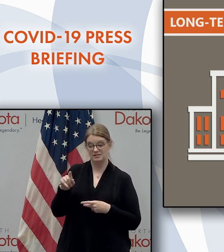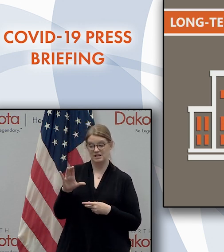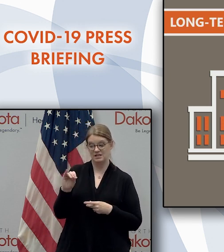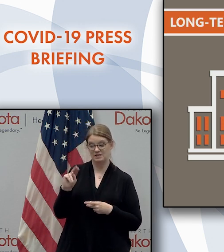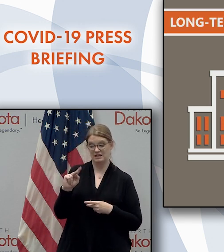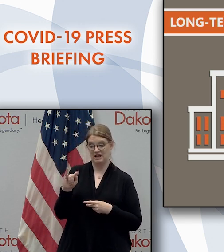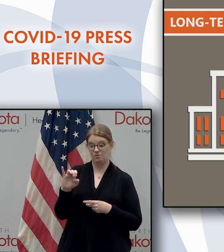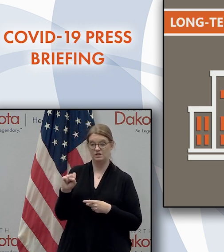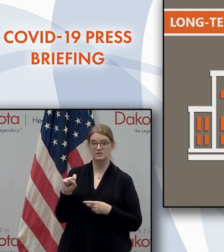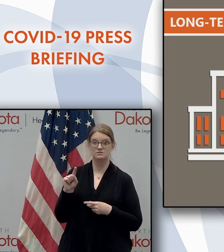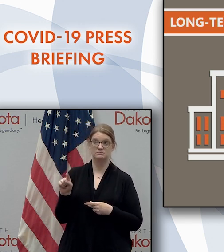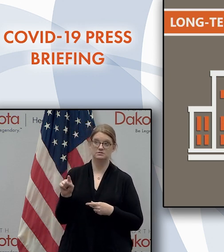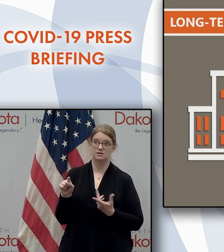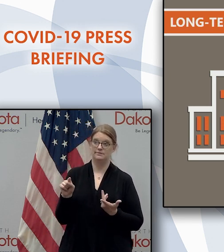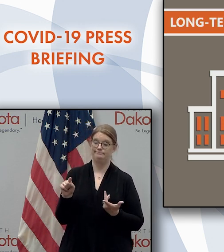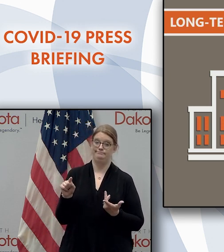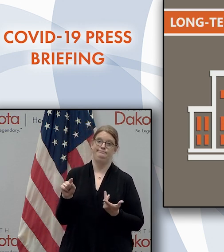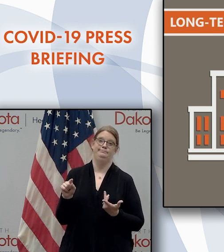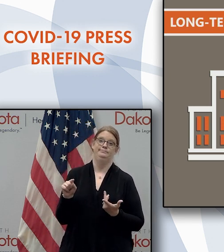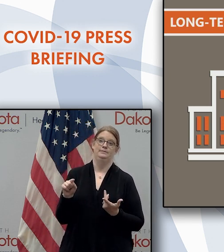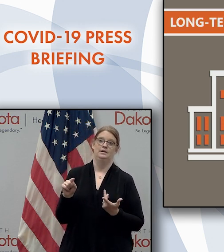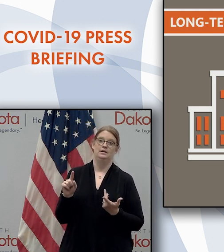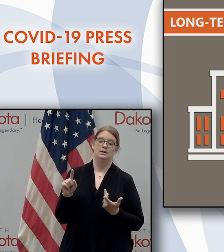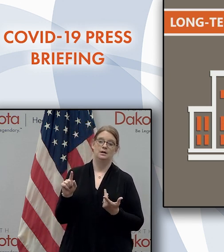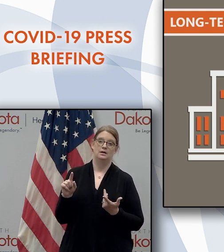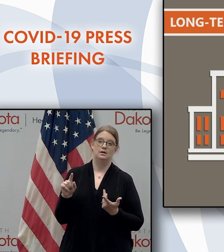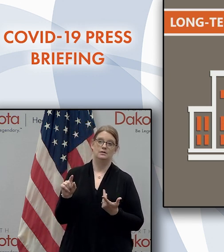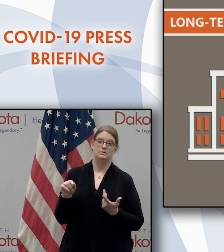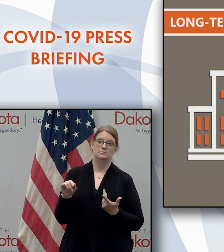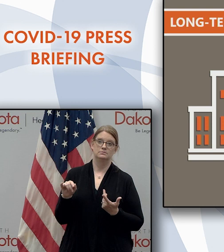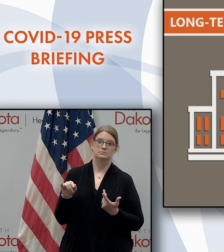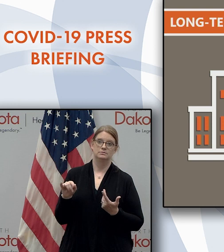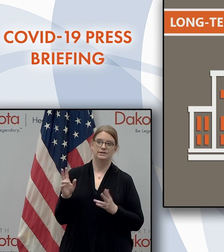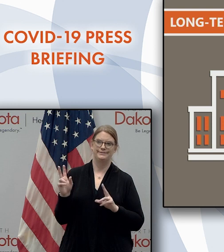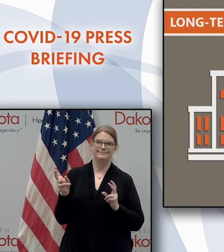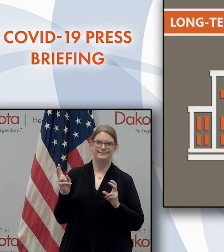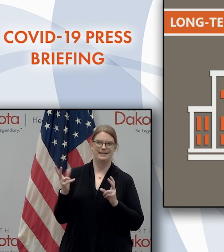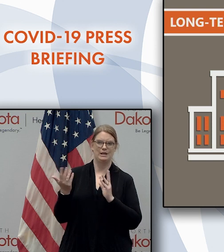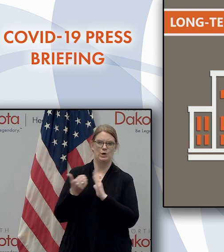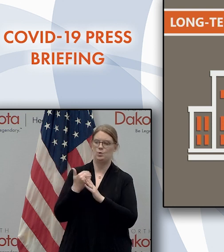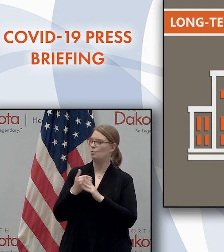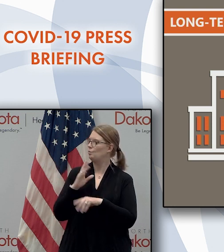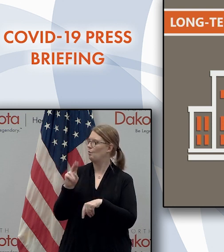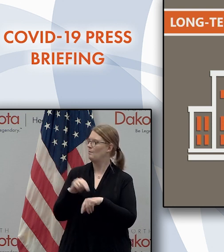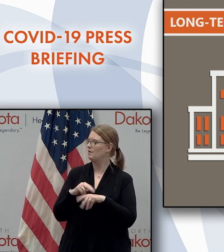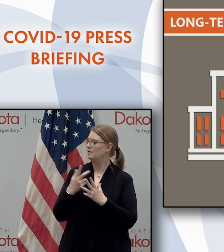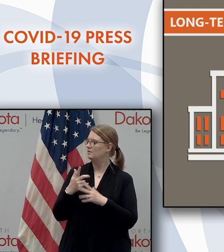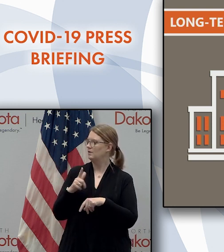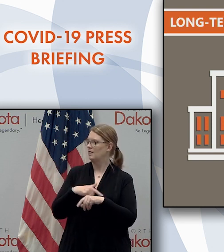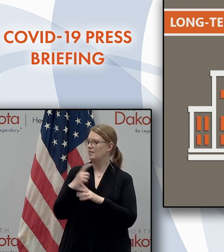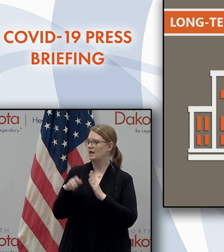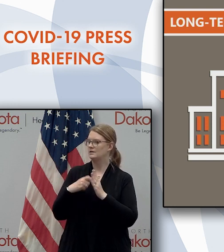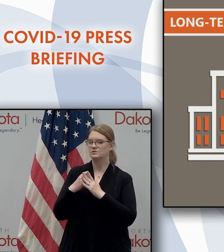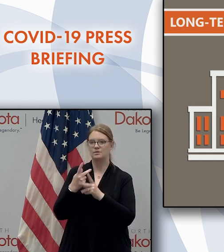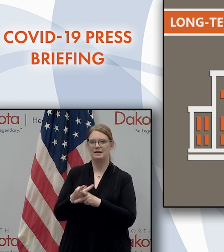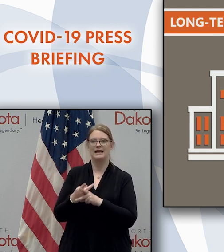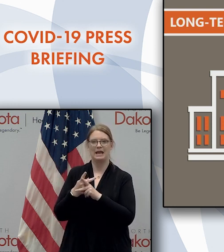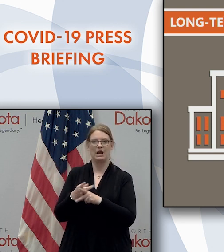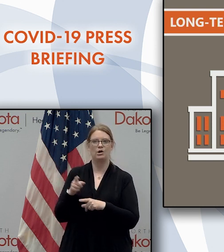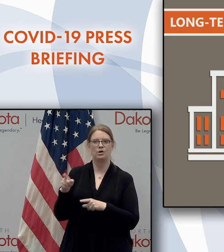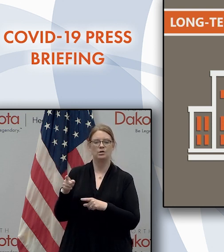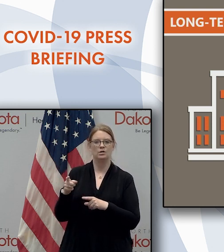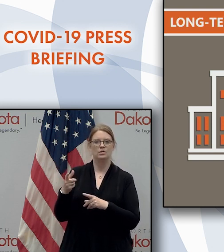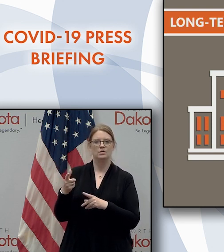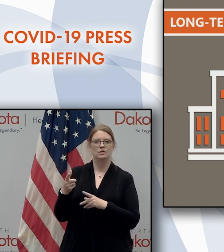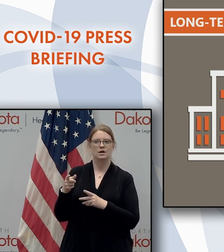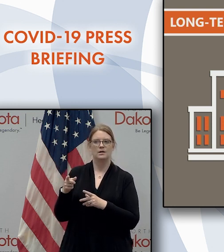remained all the way in the new normal classification for long-term care facilities, they reached